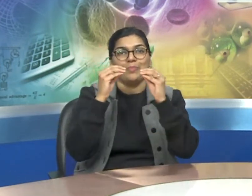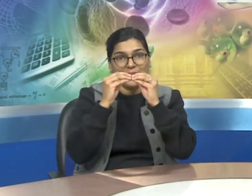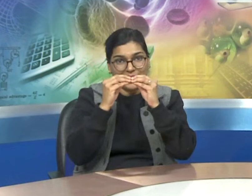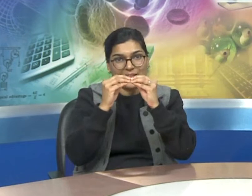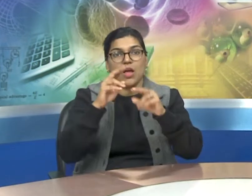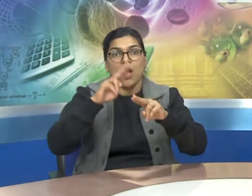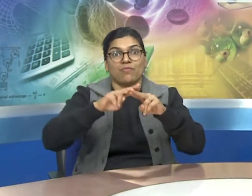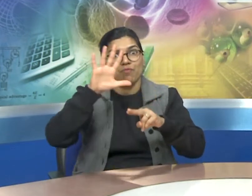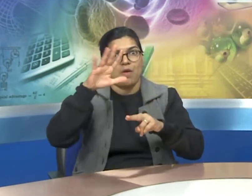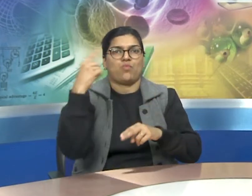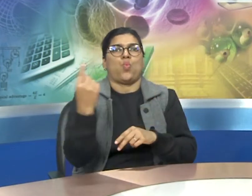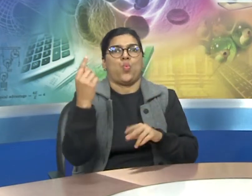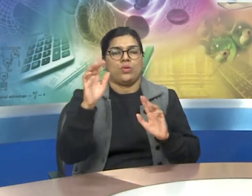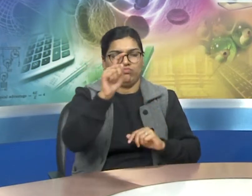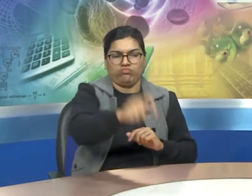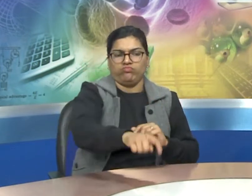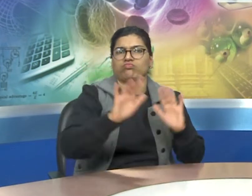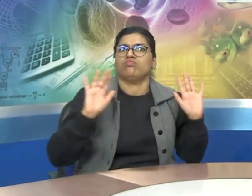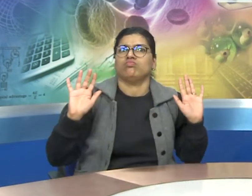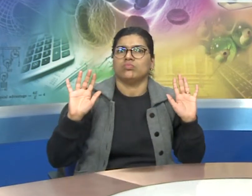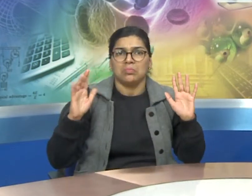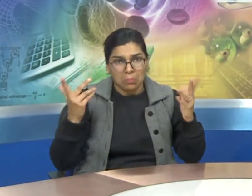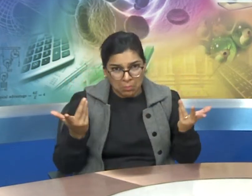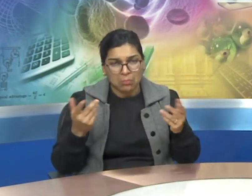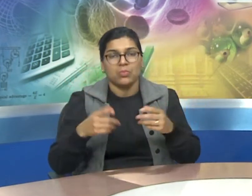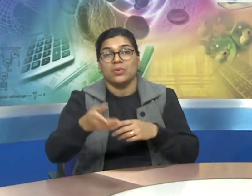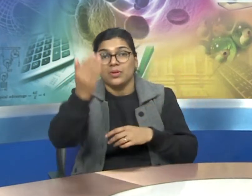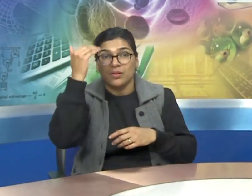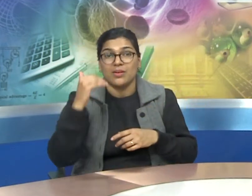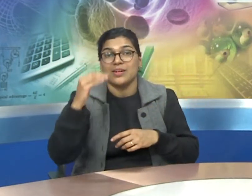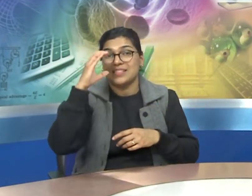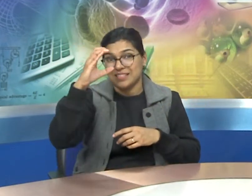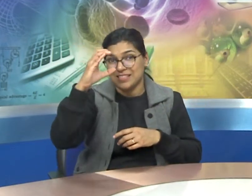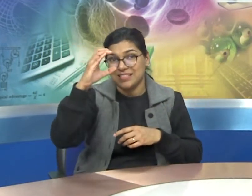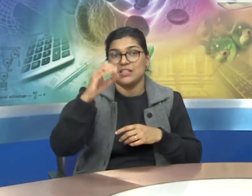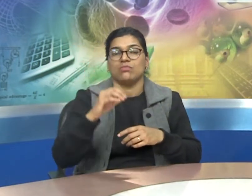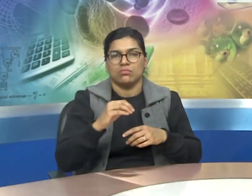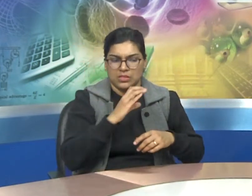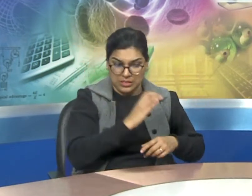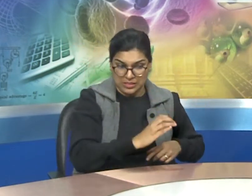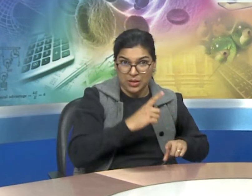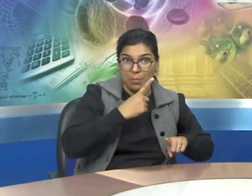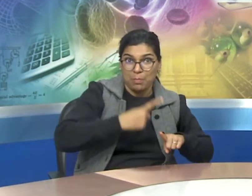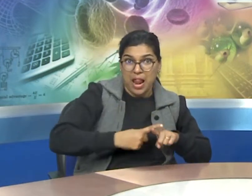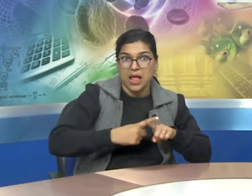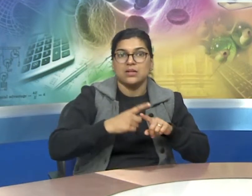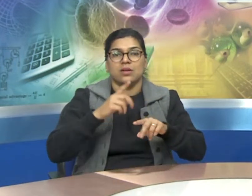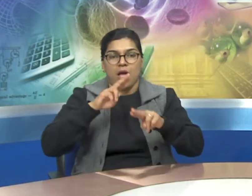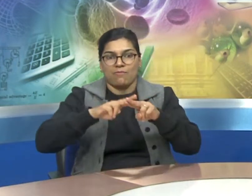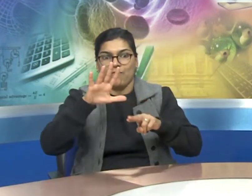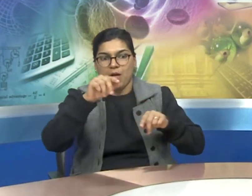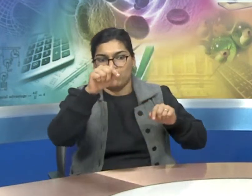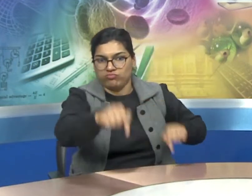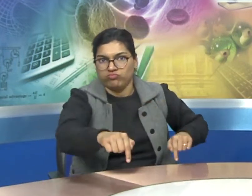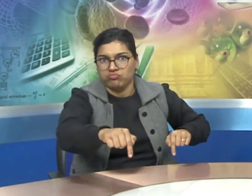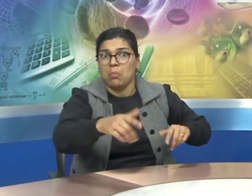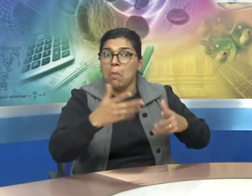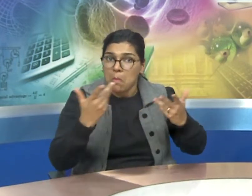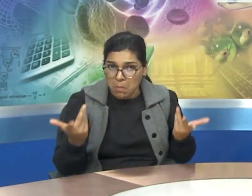Option B, F5 only. Option C, Control plus